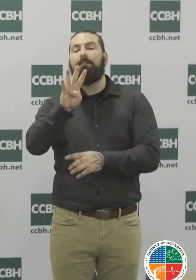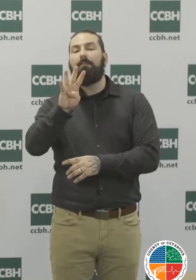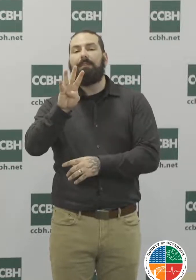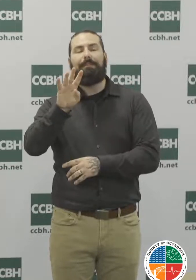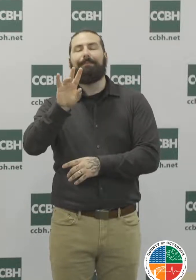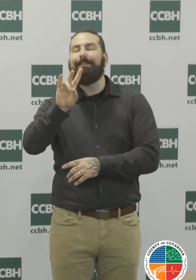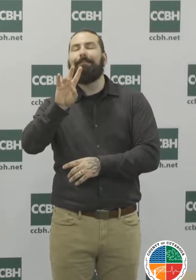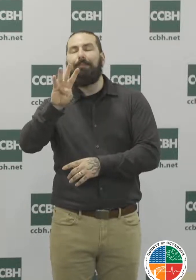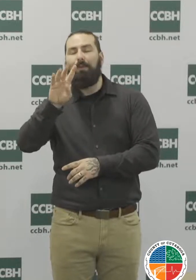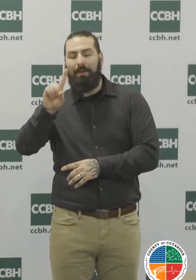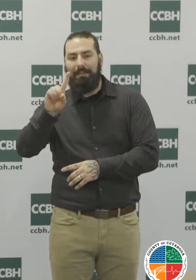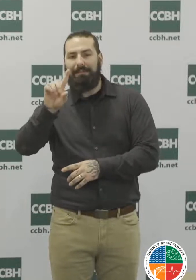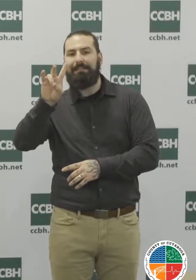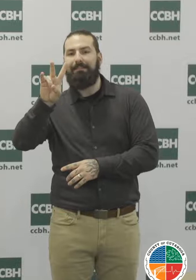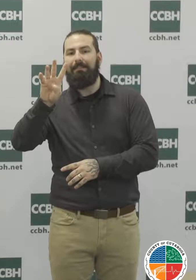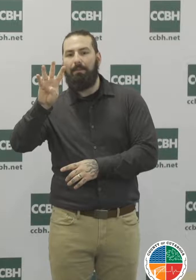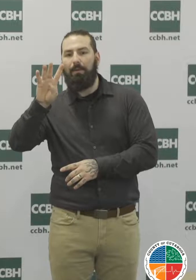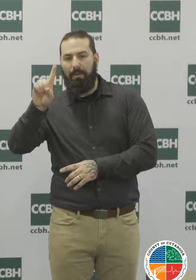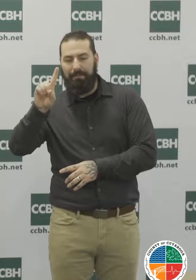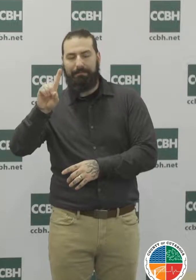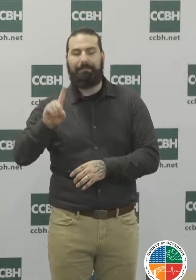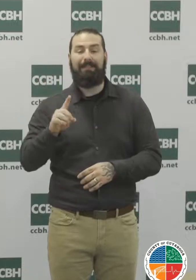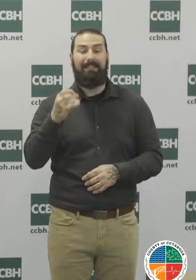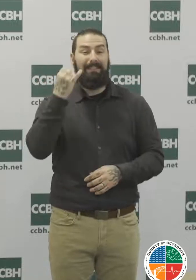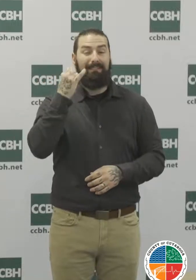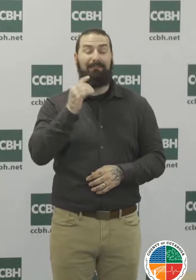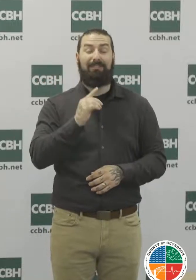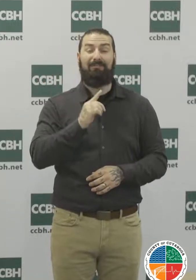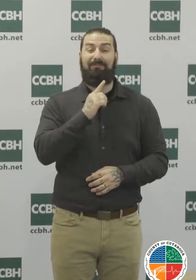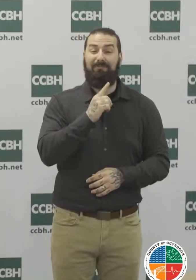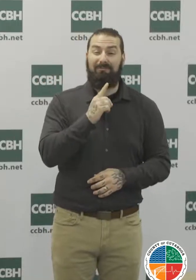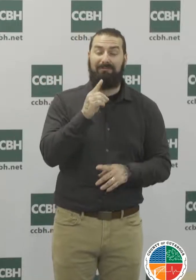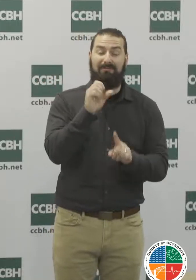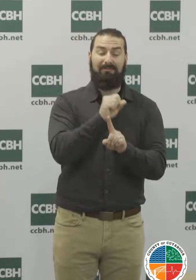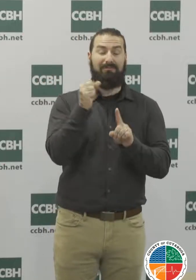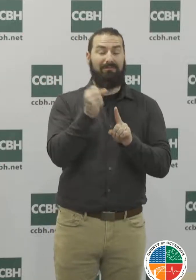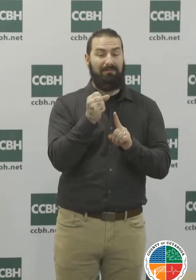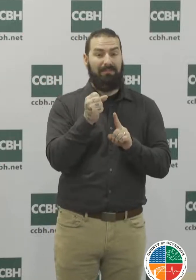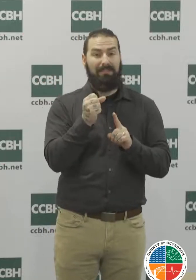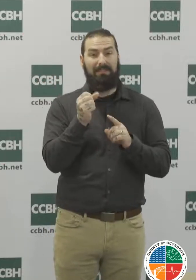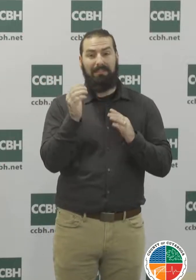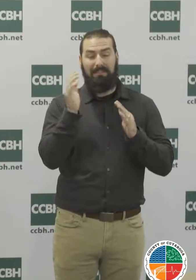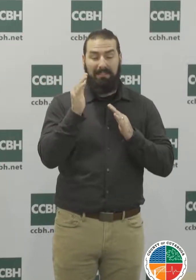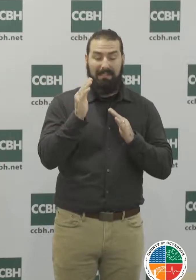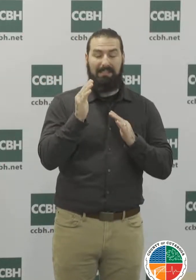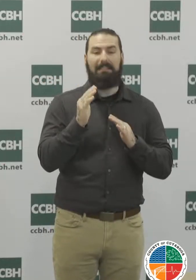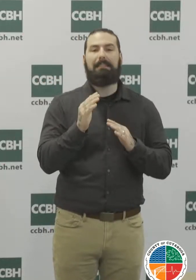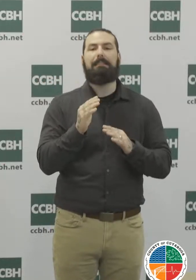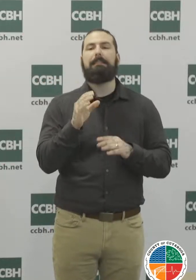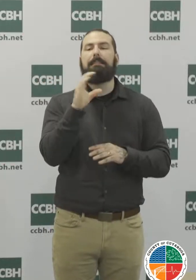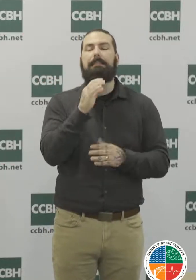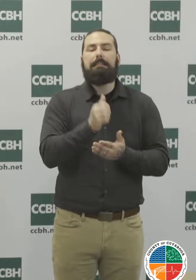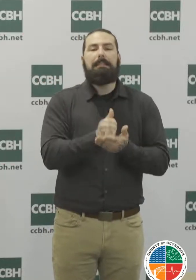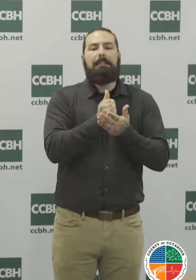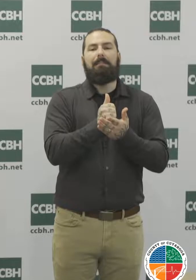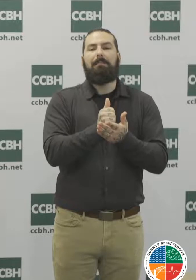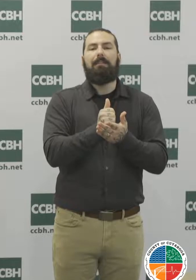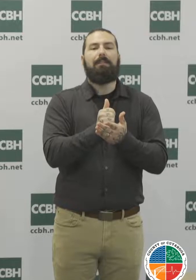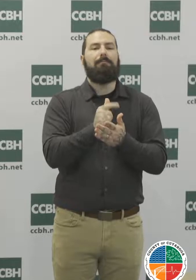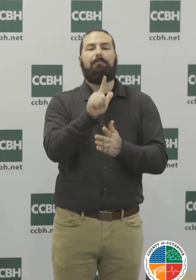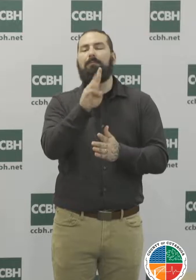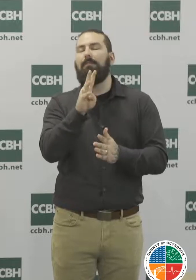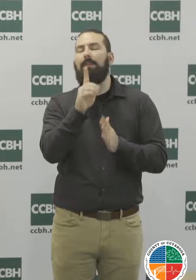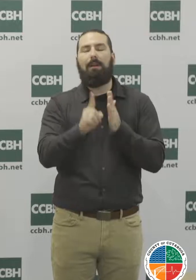741-741. And if you are in crisis, seek help through the 24-hour suicide prevention